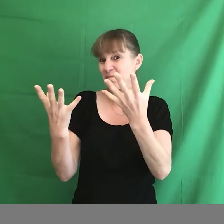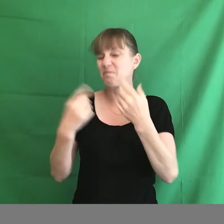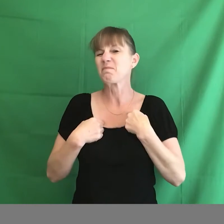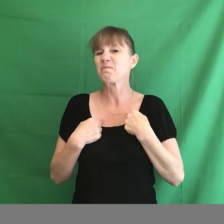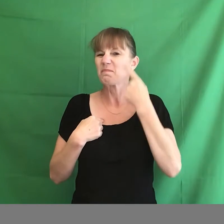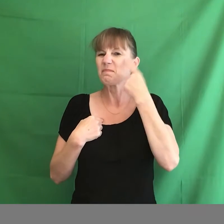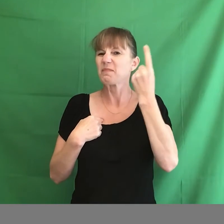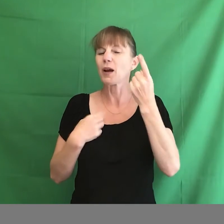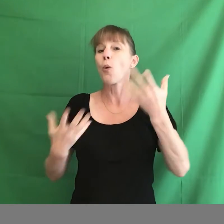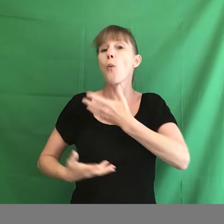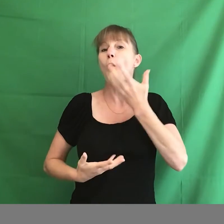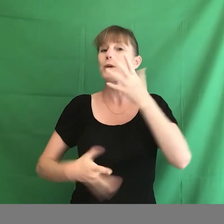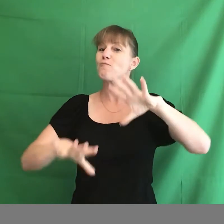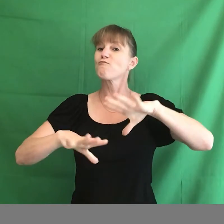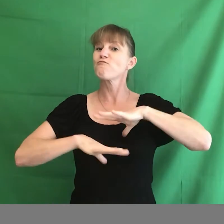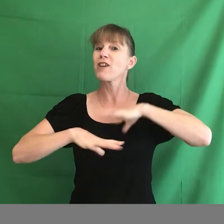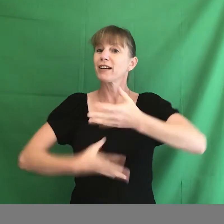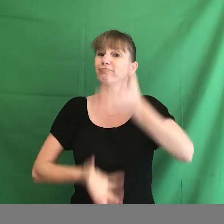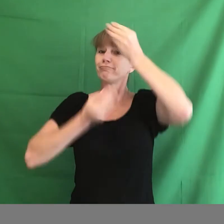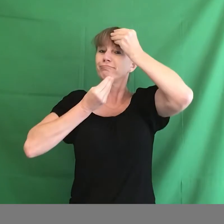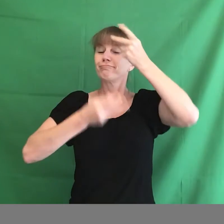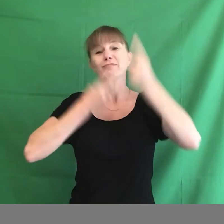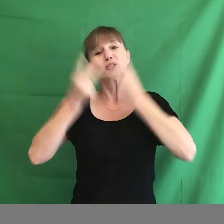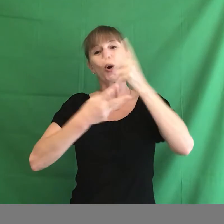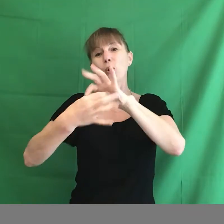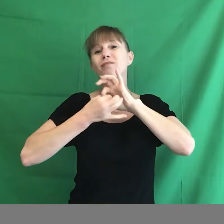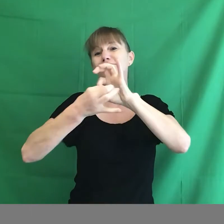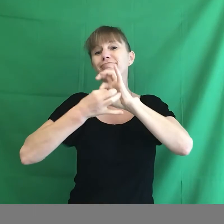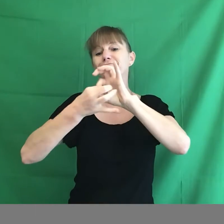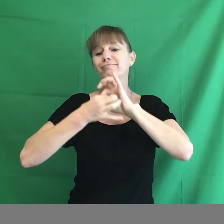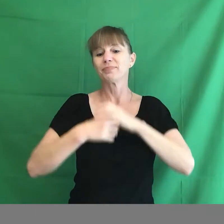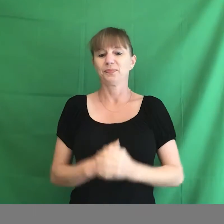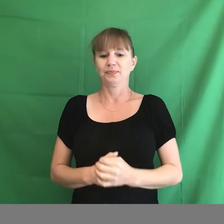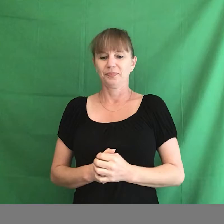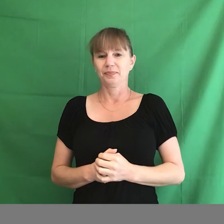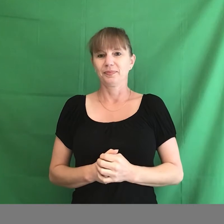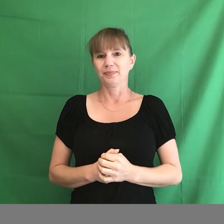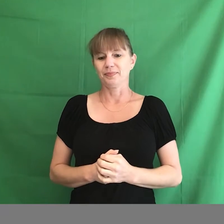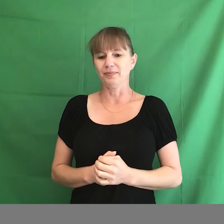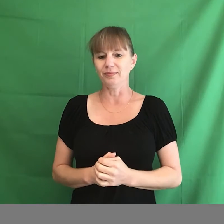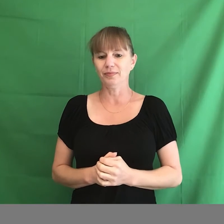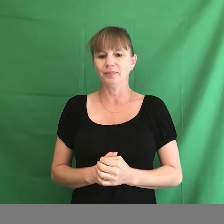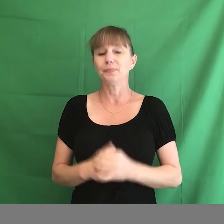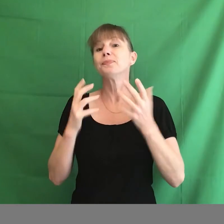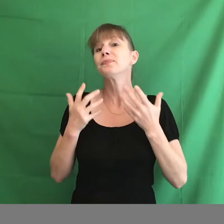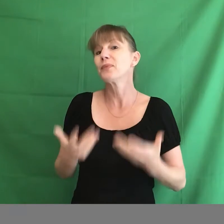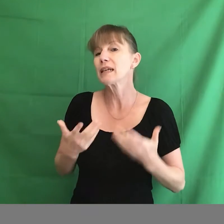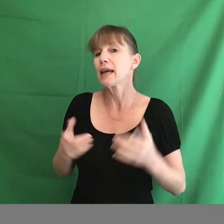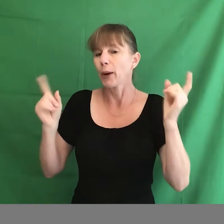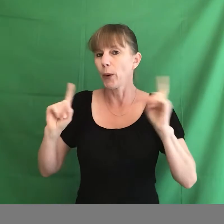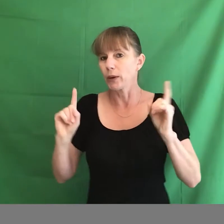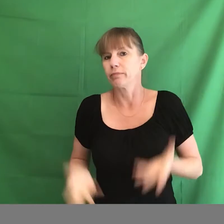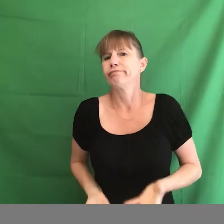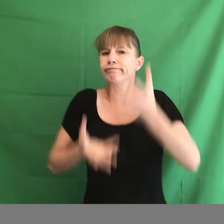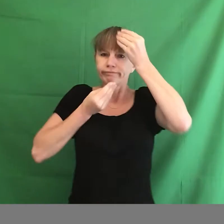Beautiful! I think we are all warmed up, ready to learn a song together. Today we're